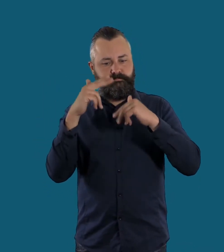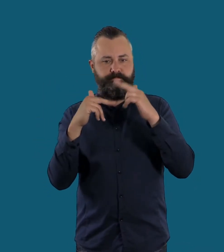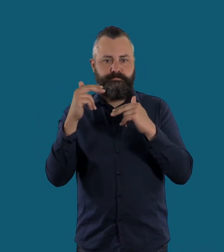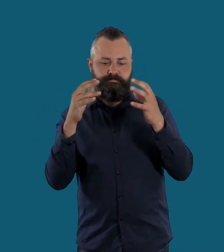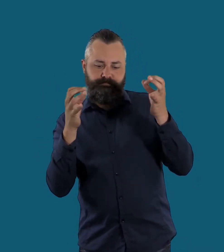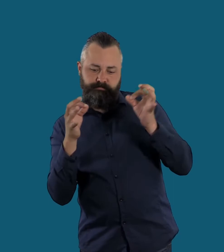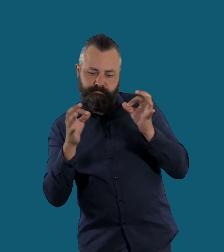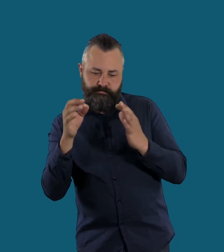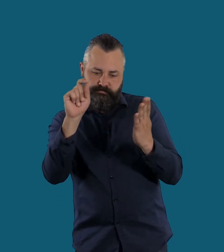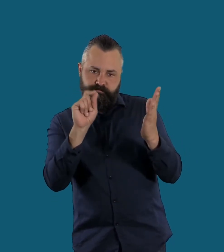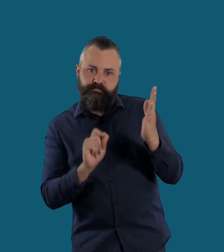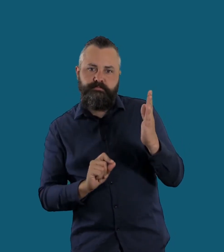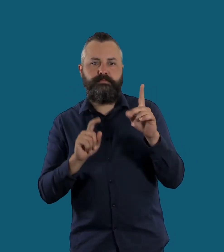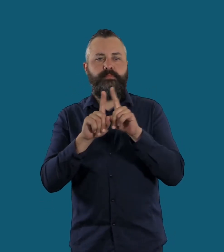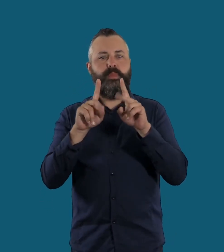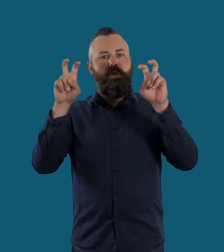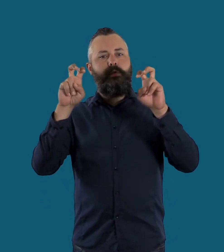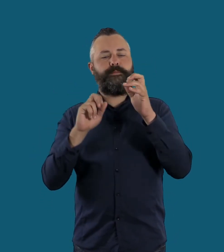Firstly, 1. Develop a bushfire survival plan.